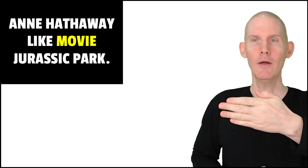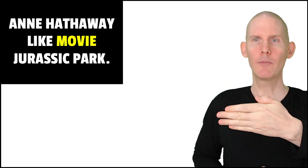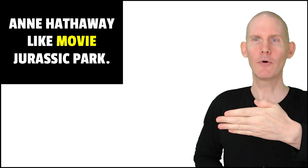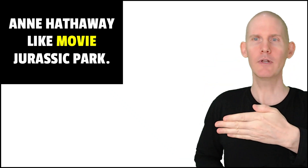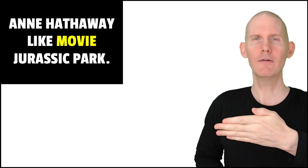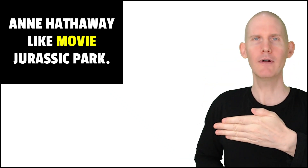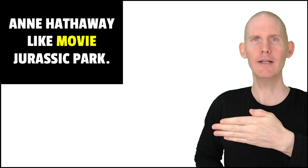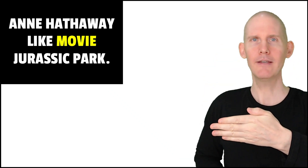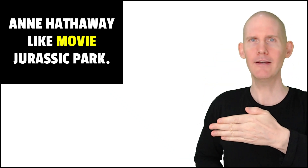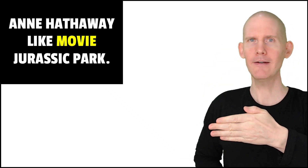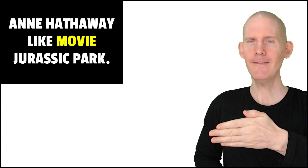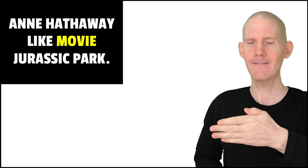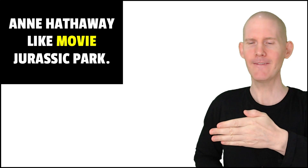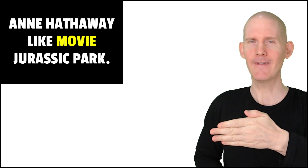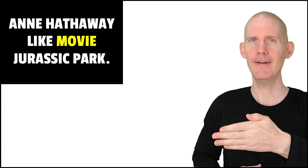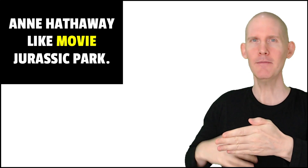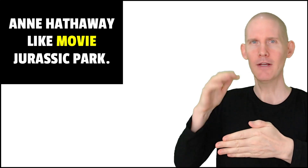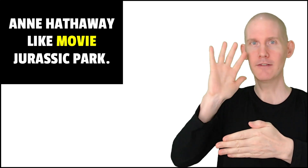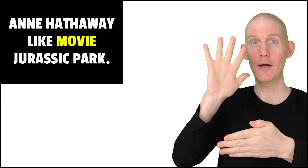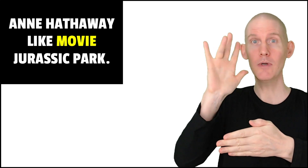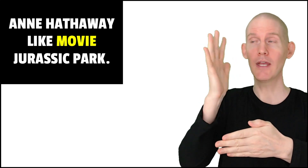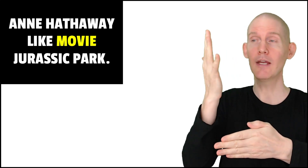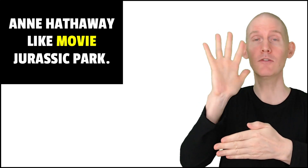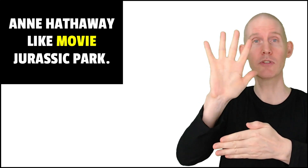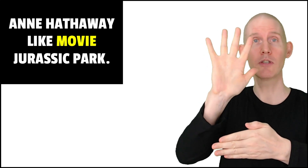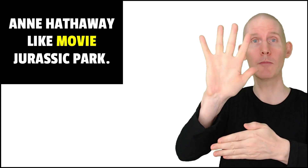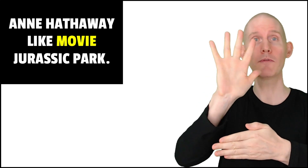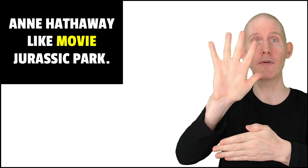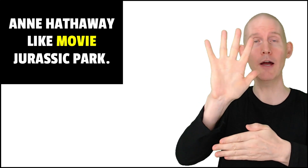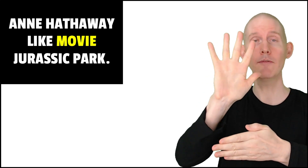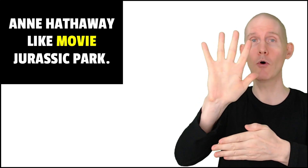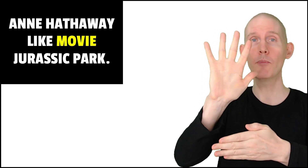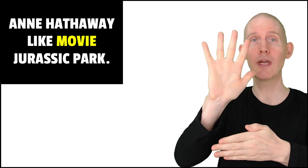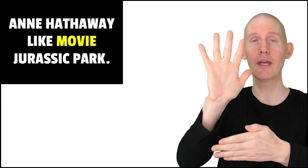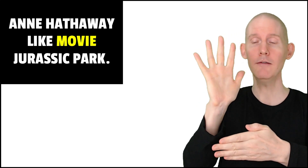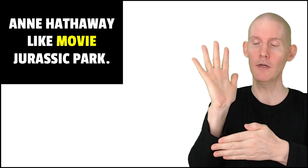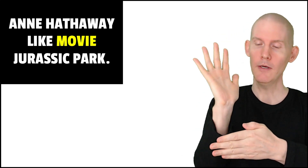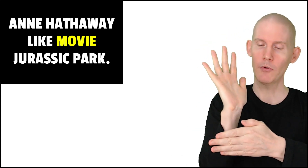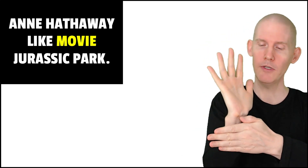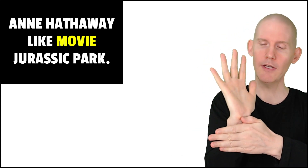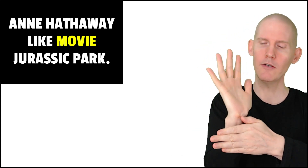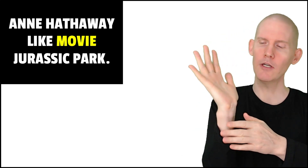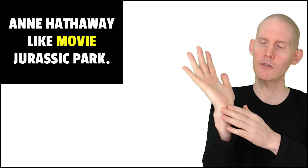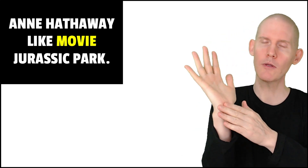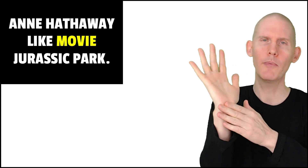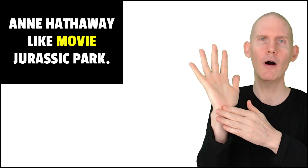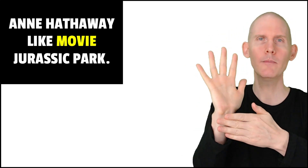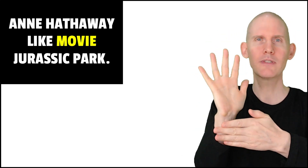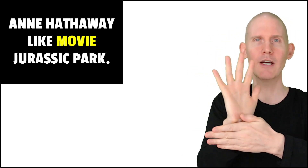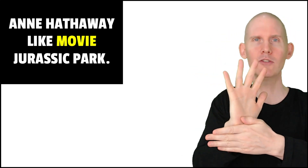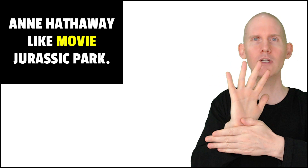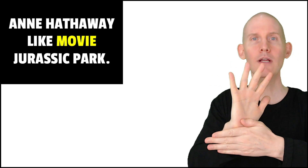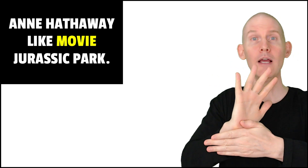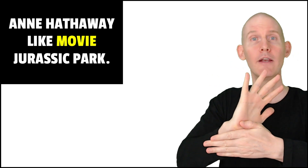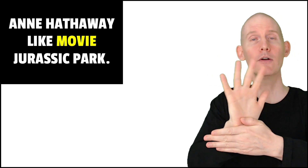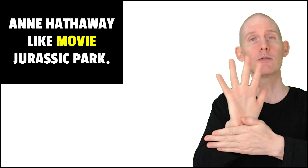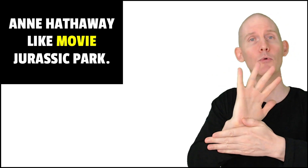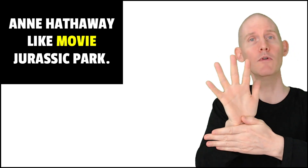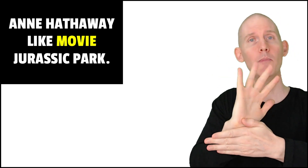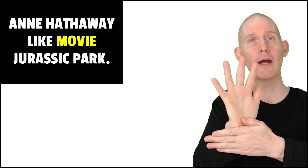put it right here, Dominant hand, just the number 5, open hand, put it down here so the palm's touching, now just move it back and